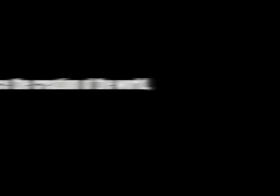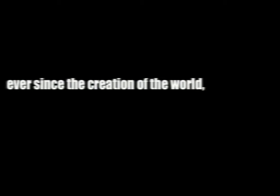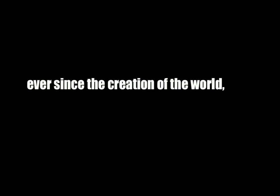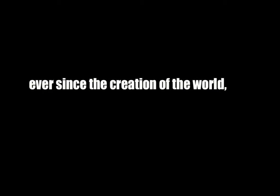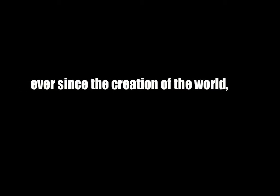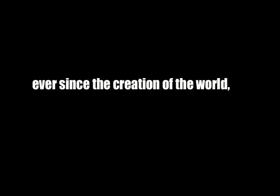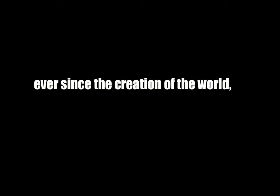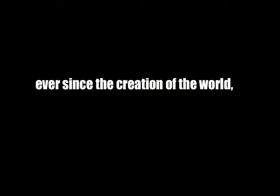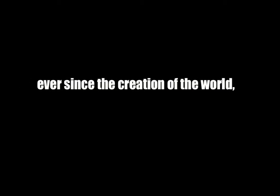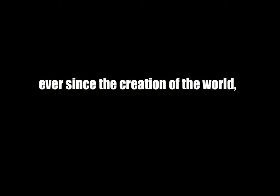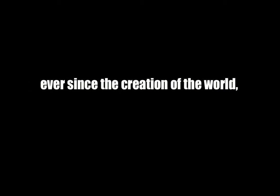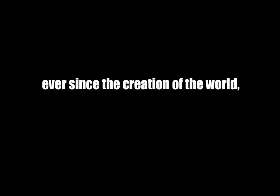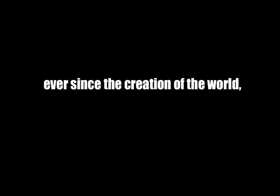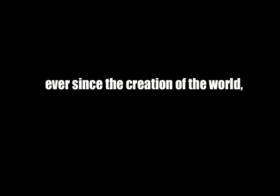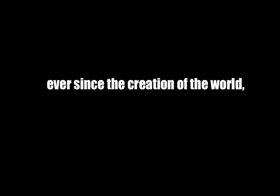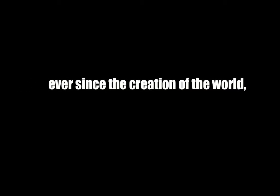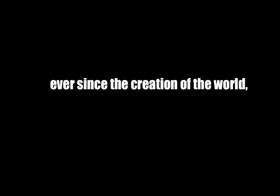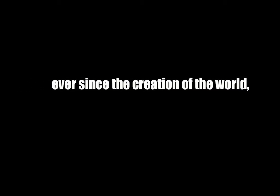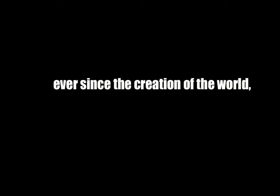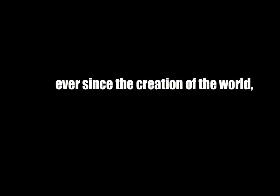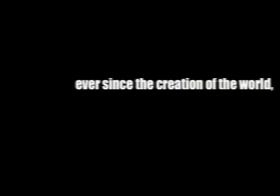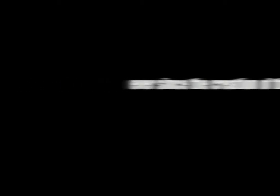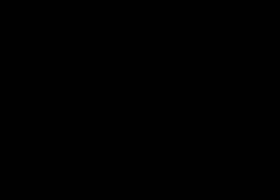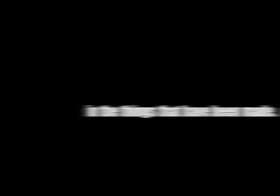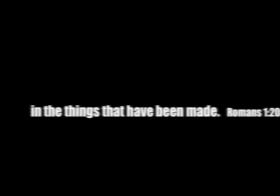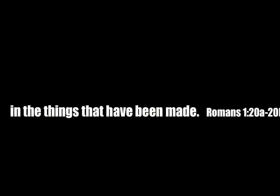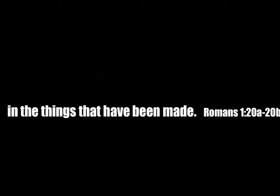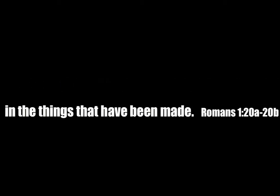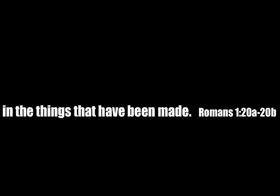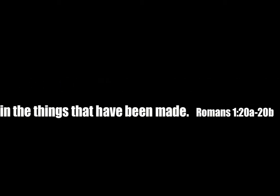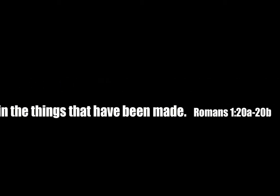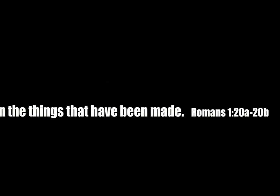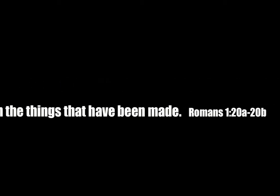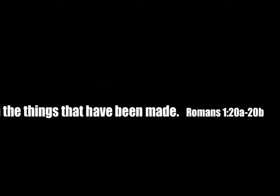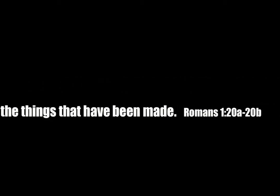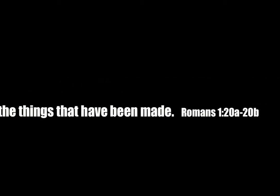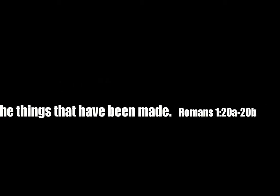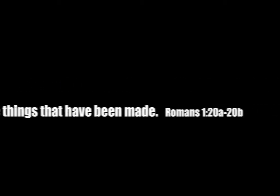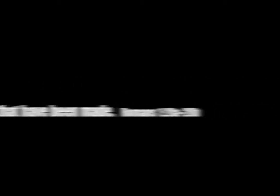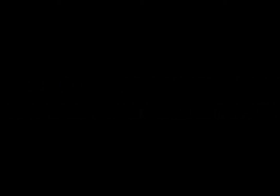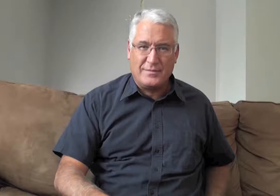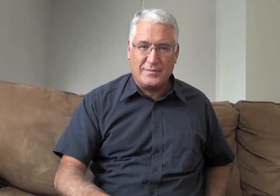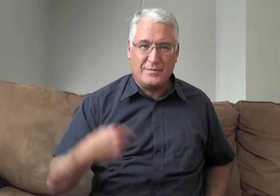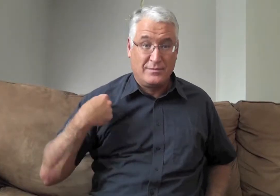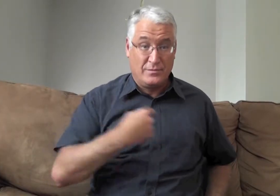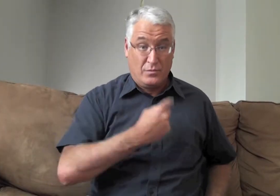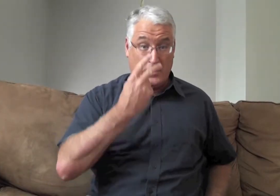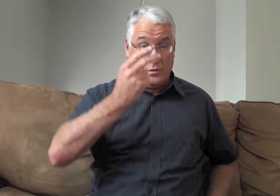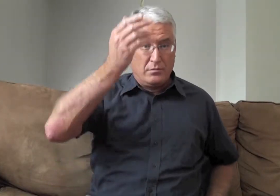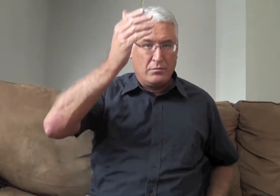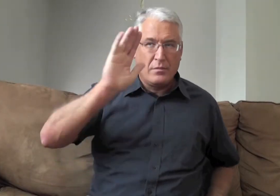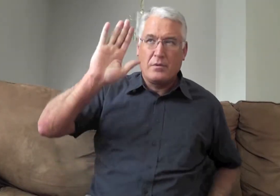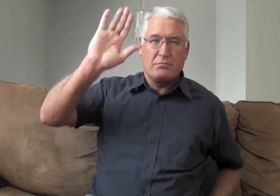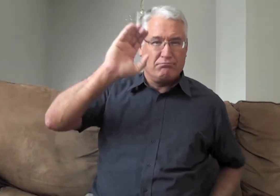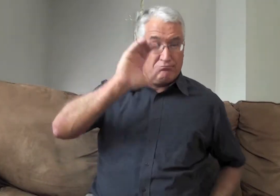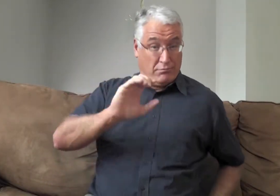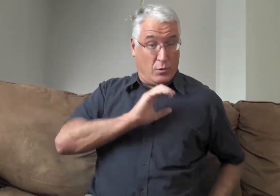perceived ever since the creation of the world in the things that have been made. We see